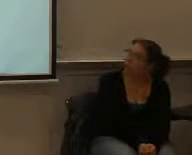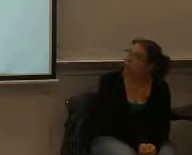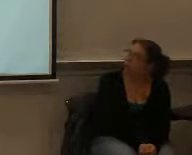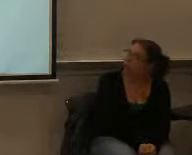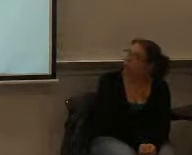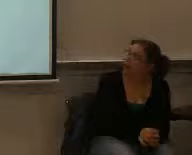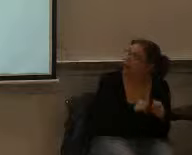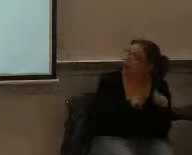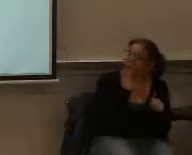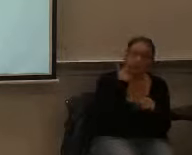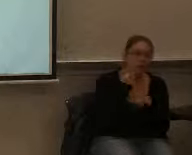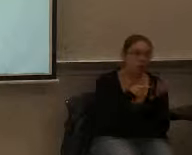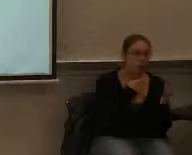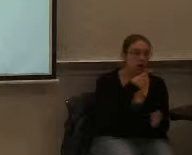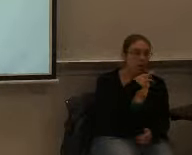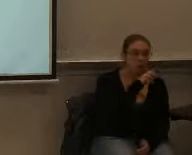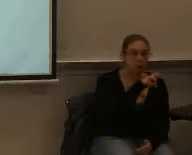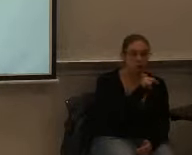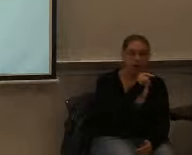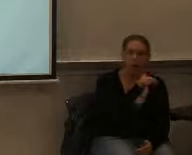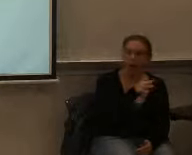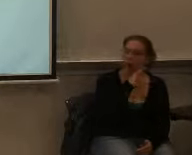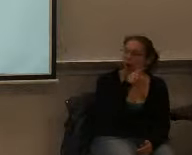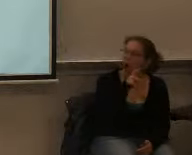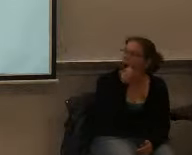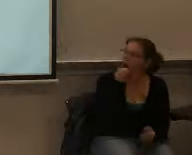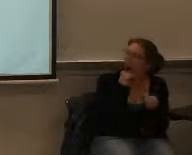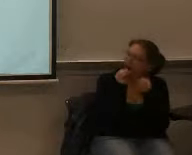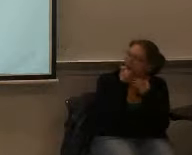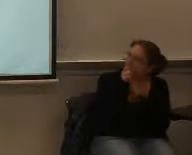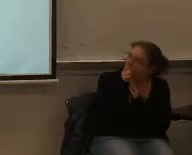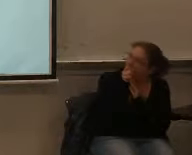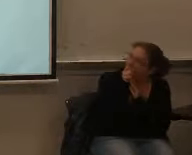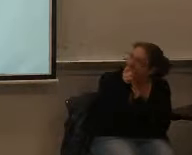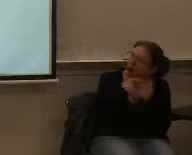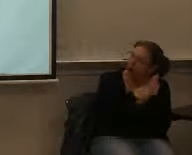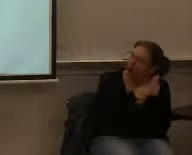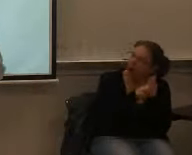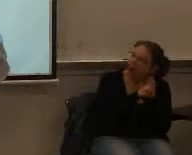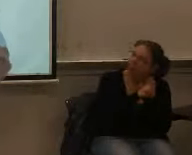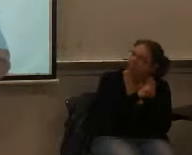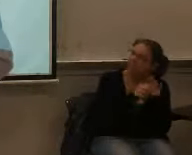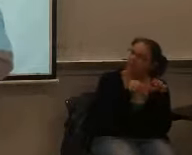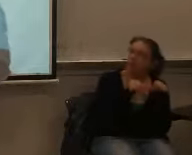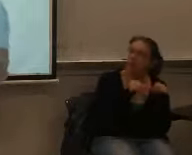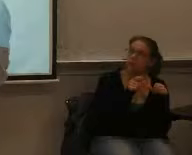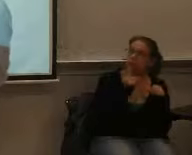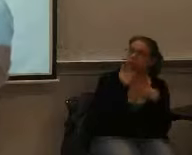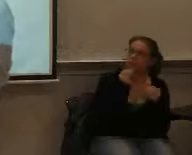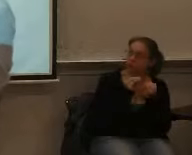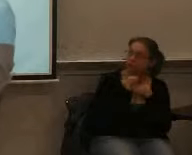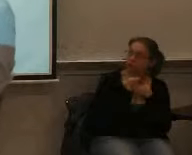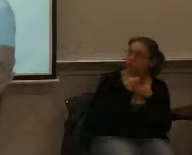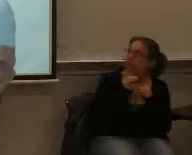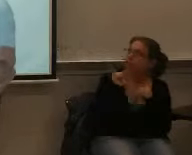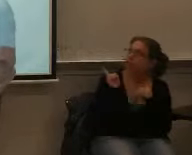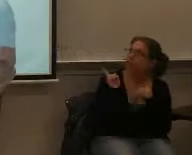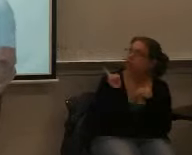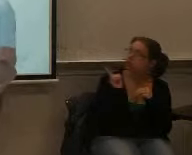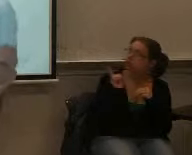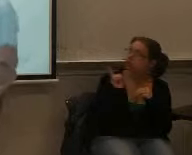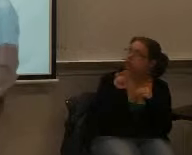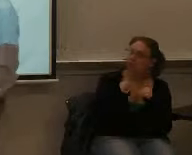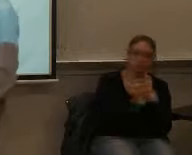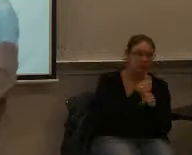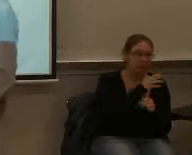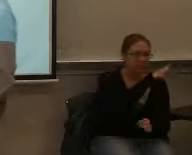the proportion of the prey is consumed. In this example, a constant proportion of the prey is consumed. In this example,